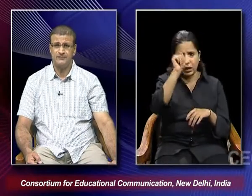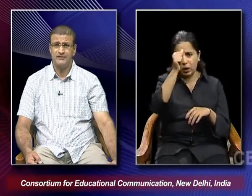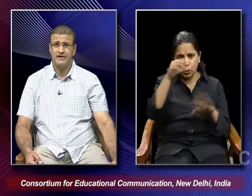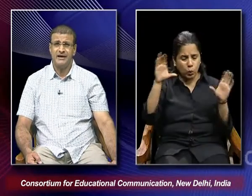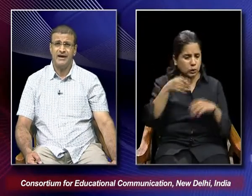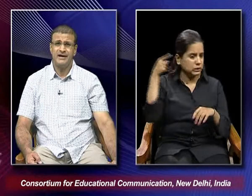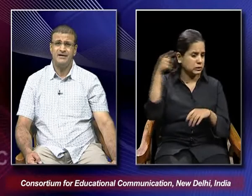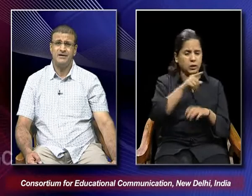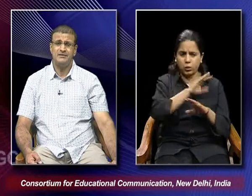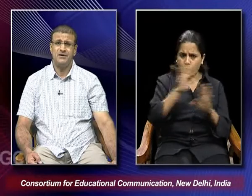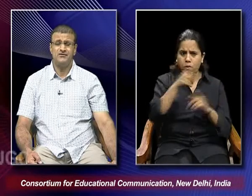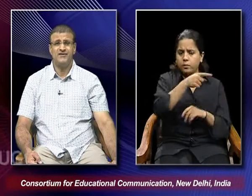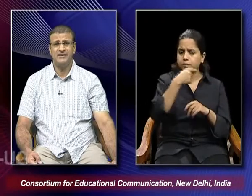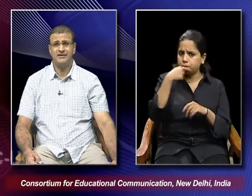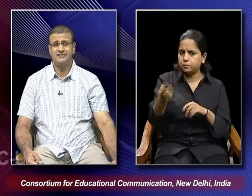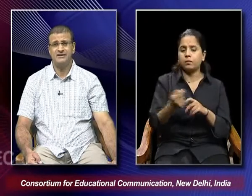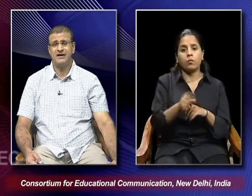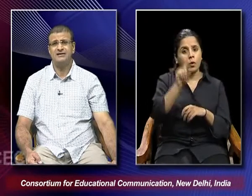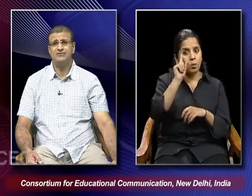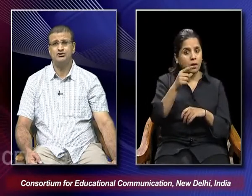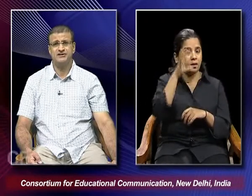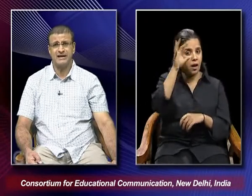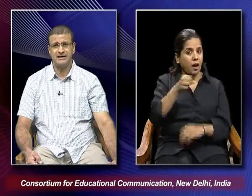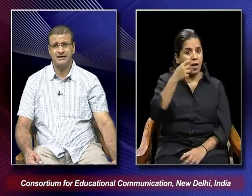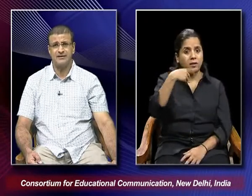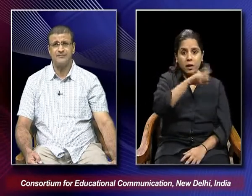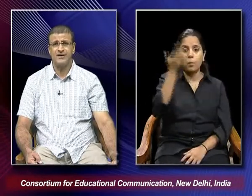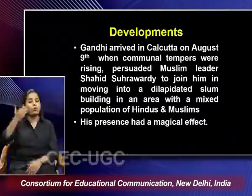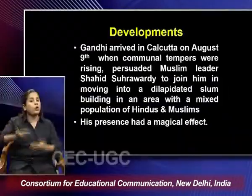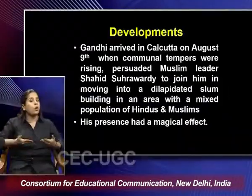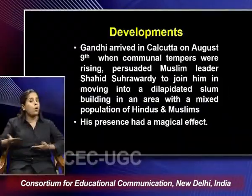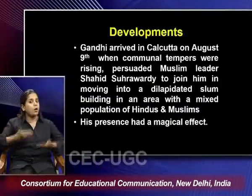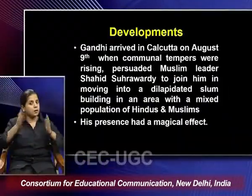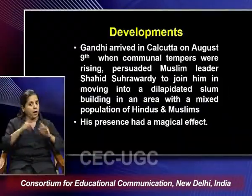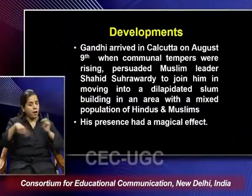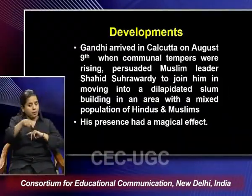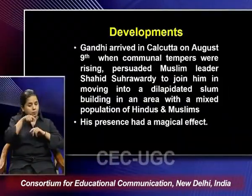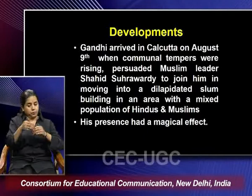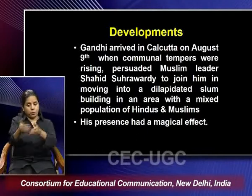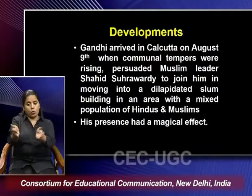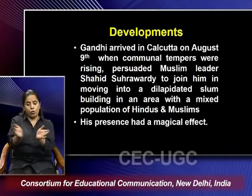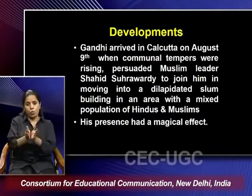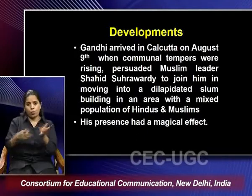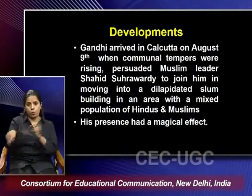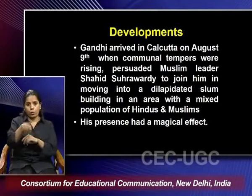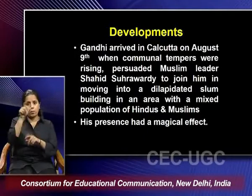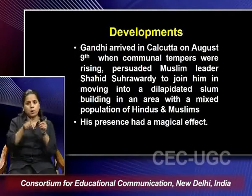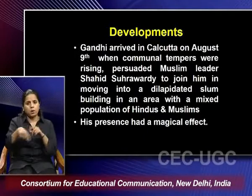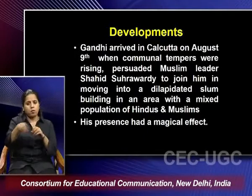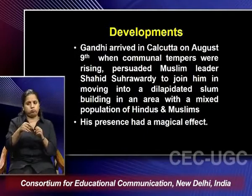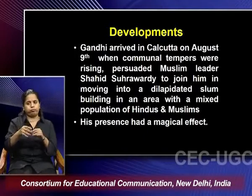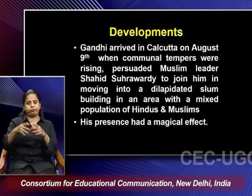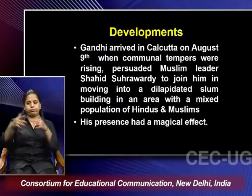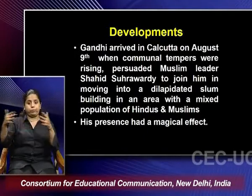minority. And we find that when Gandhi was in Calcutta, when the communal tempers, they were rising at that point